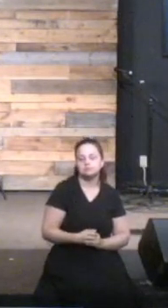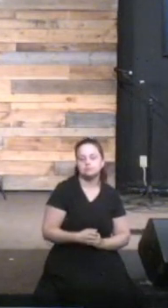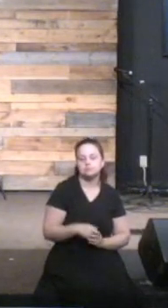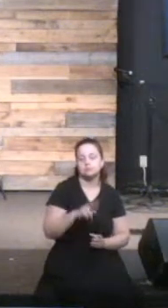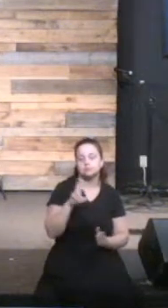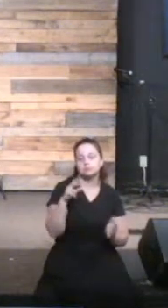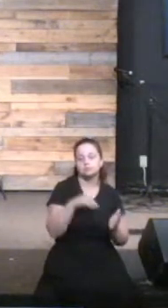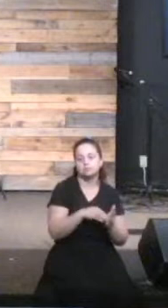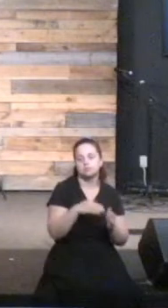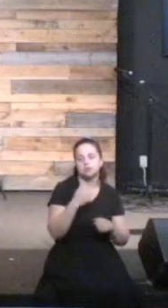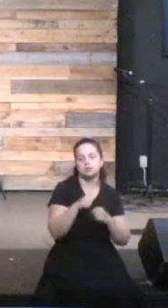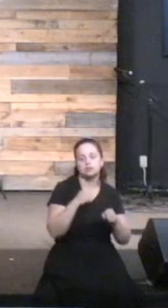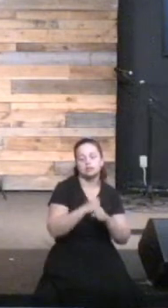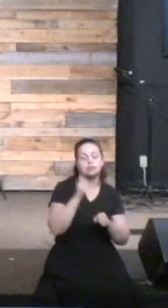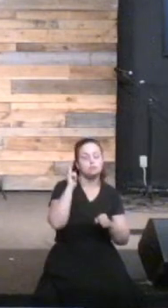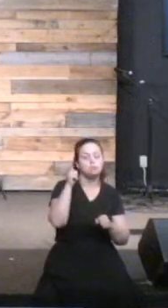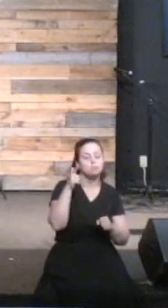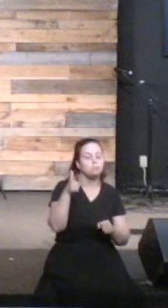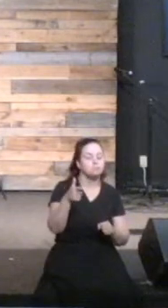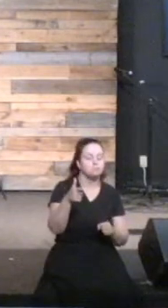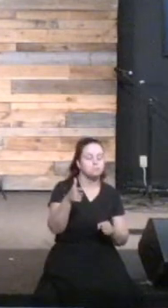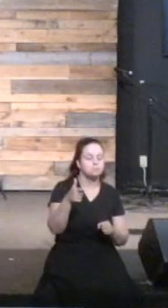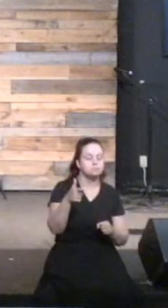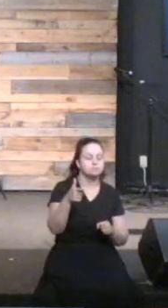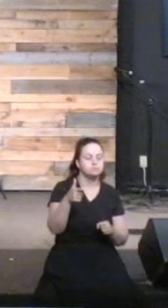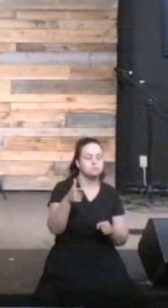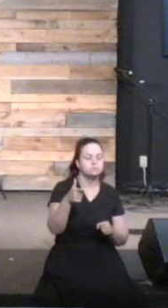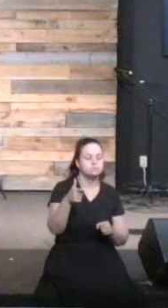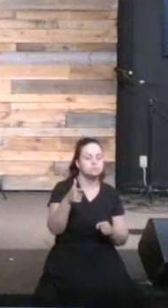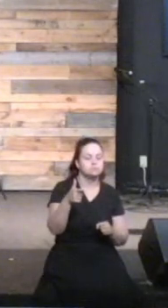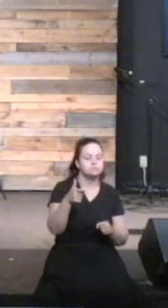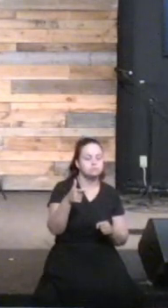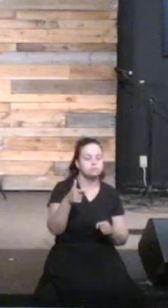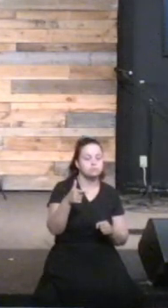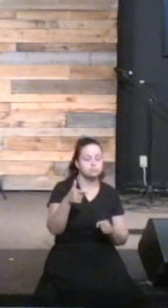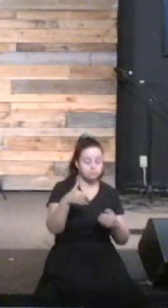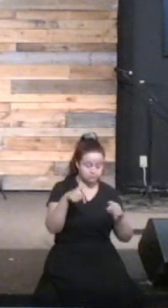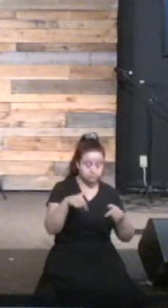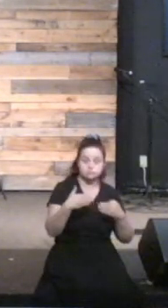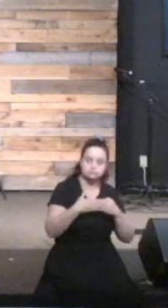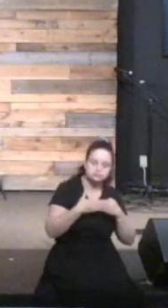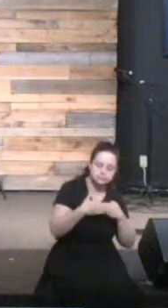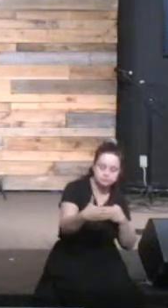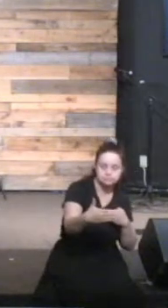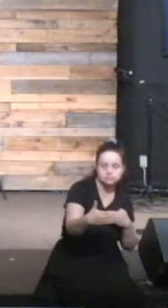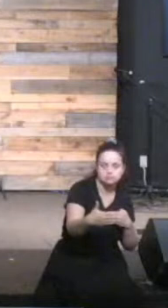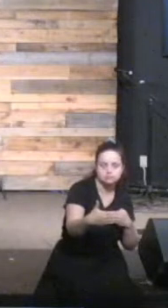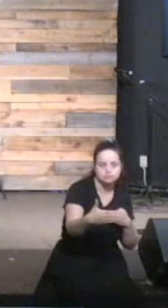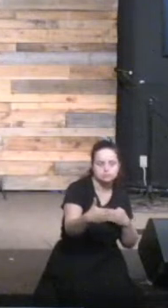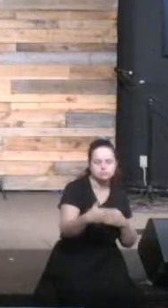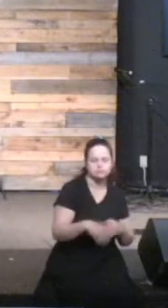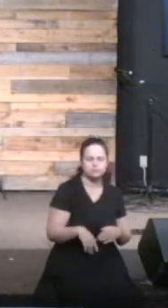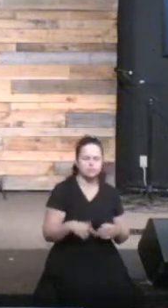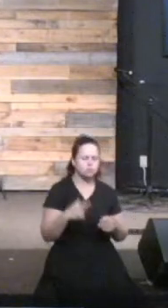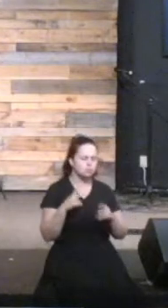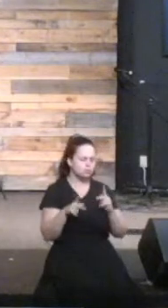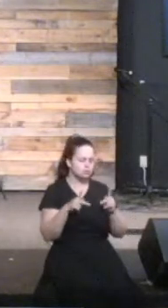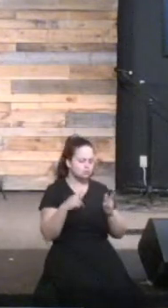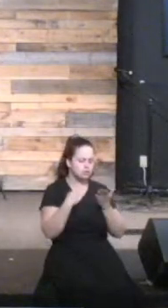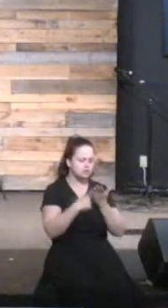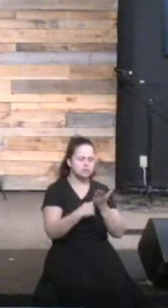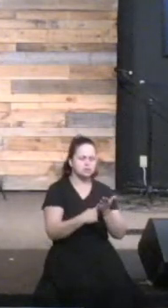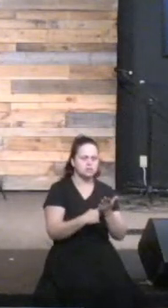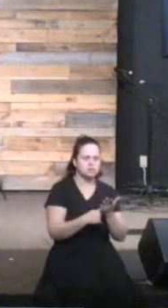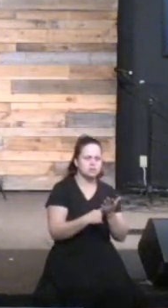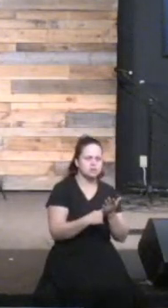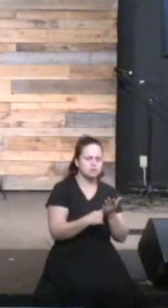three thousand years later from today what will people talk about when they